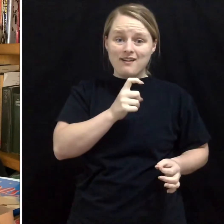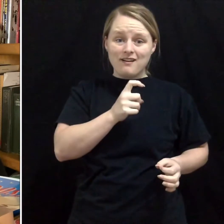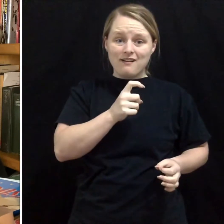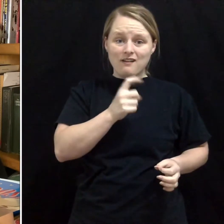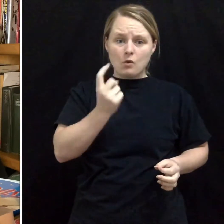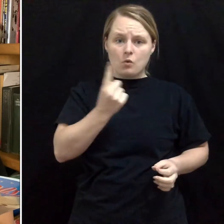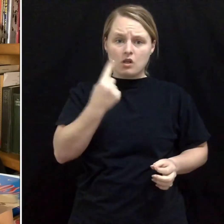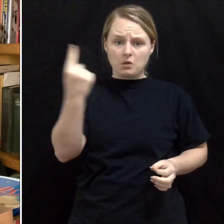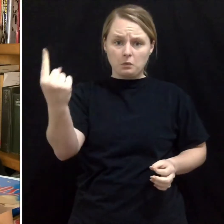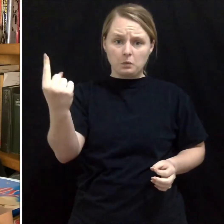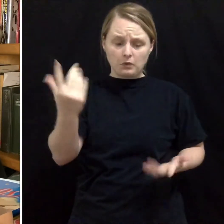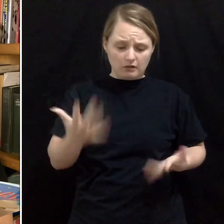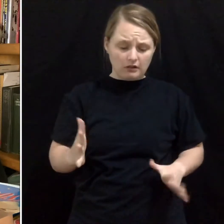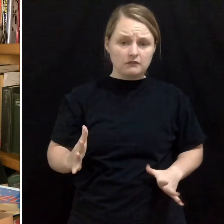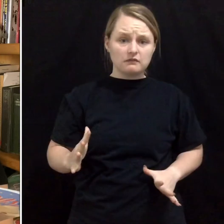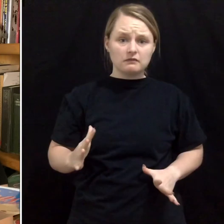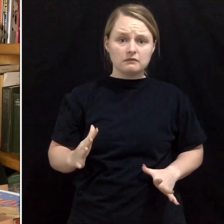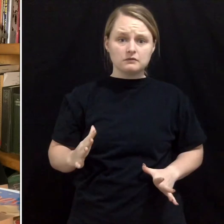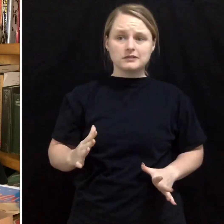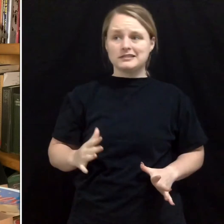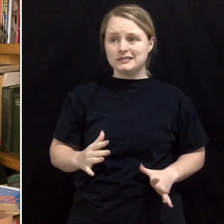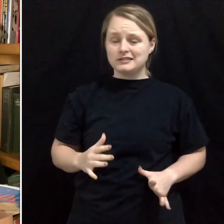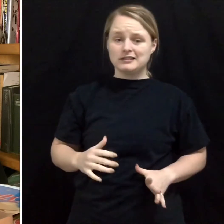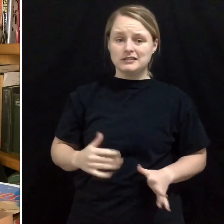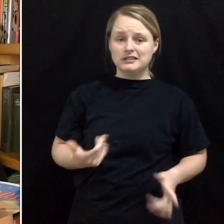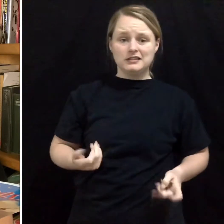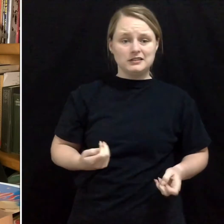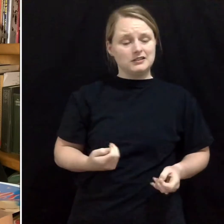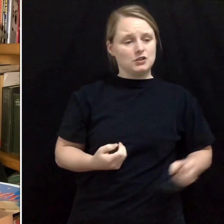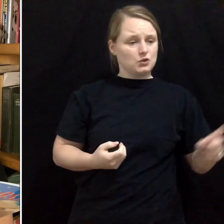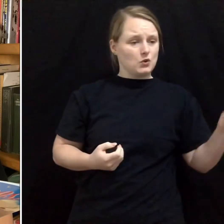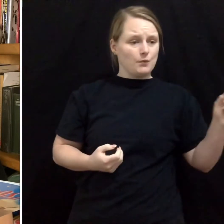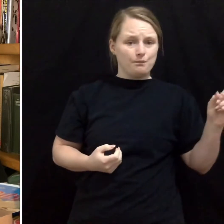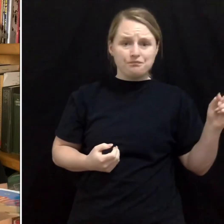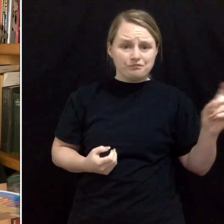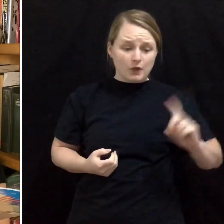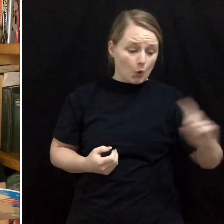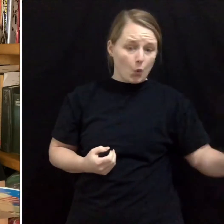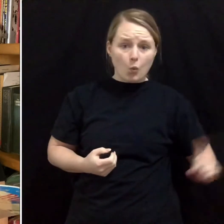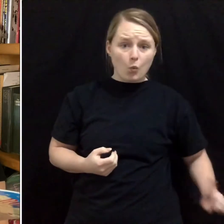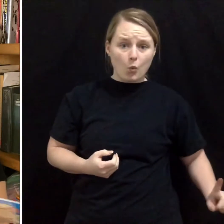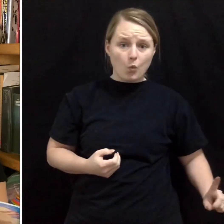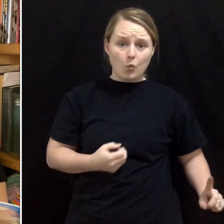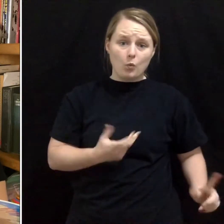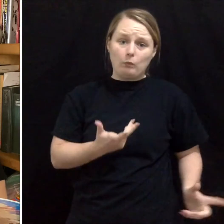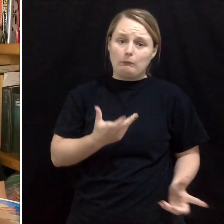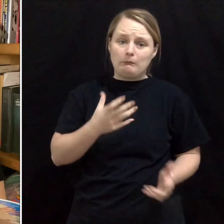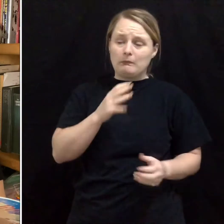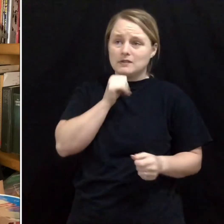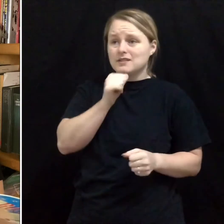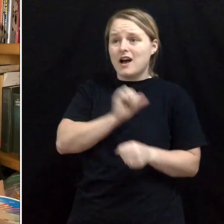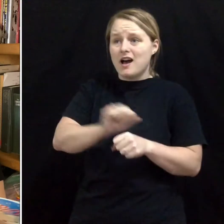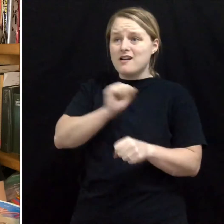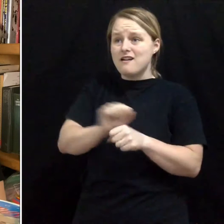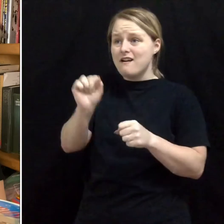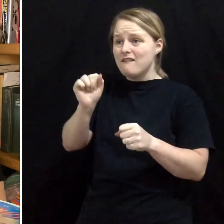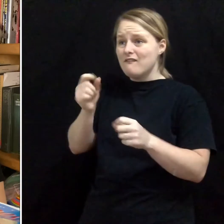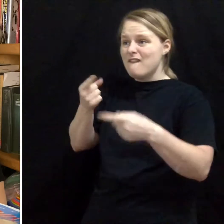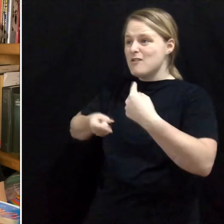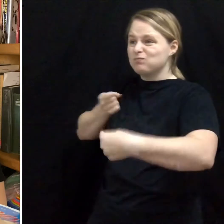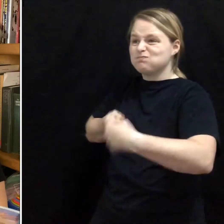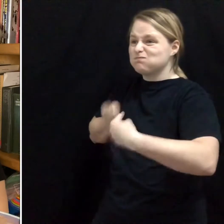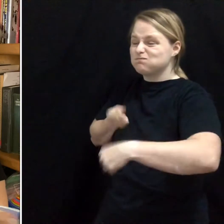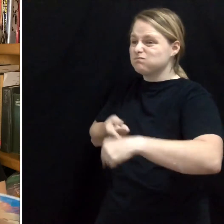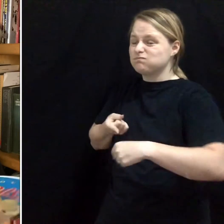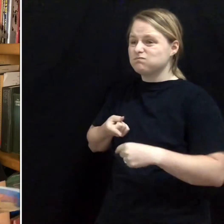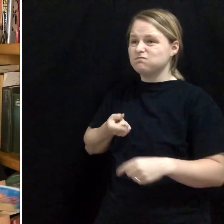which way to turn. She knew coal alone was not enough to do the job right. Unarmed against her own growing thirst and the might of the